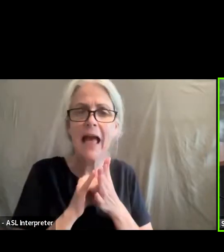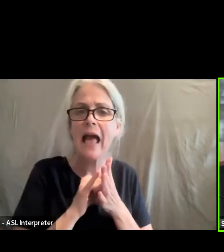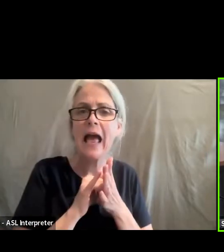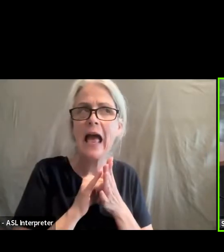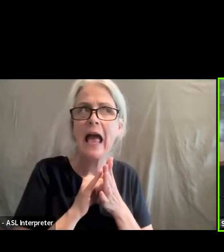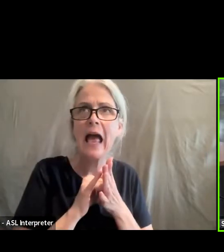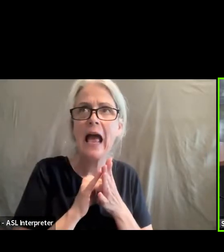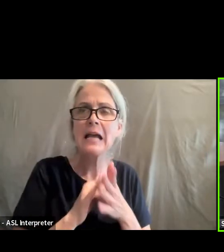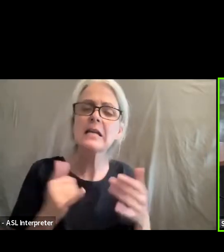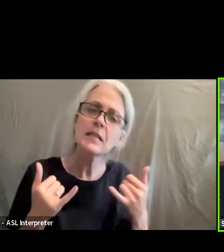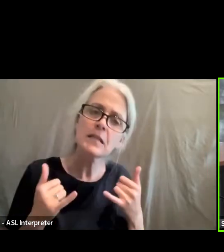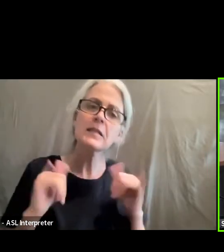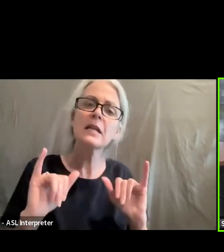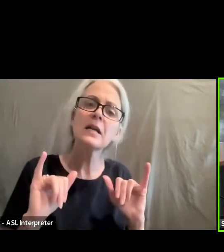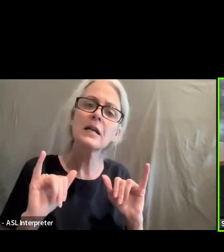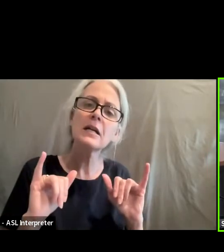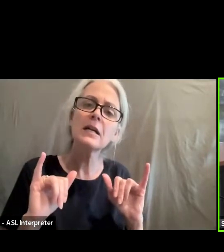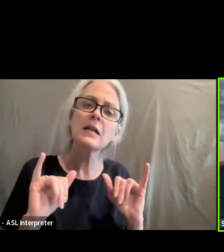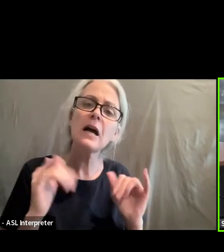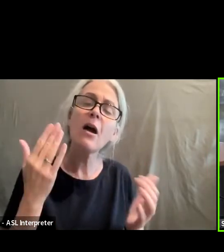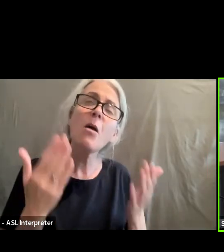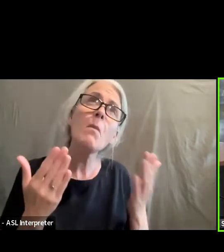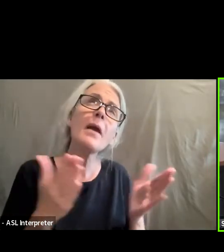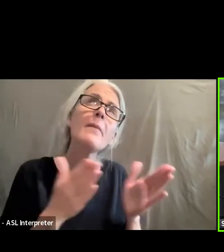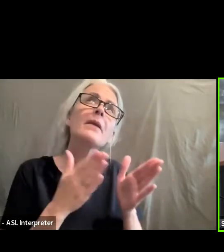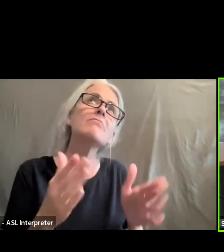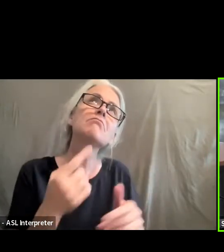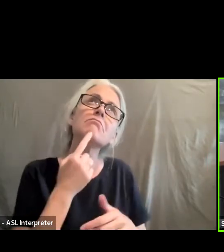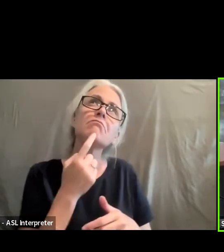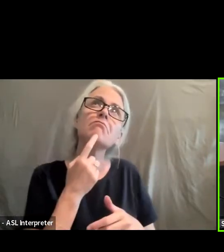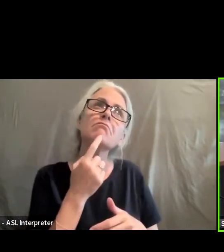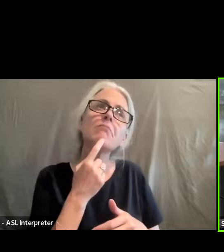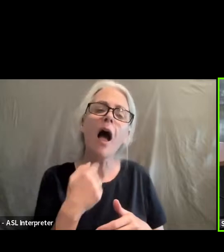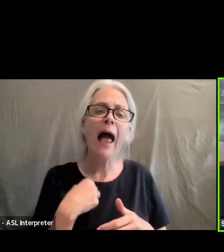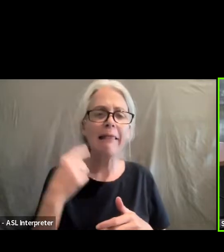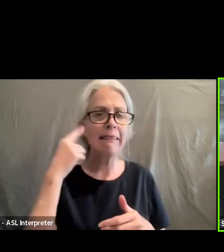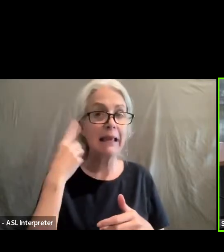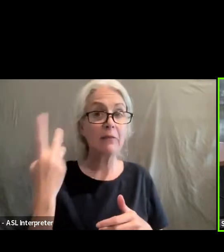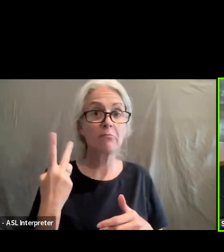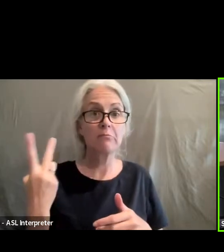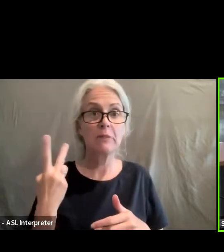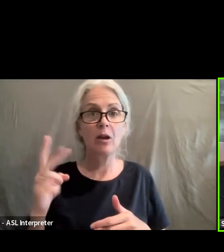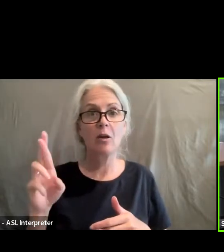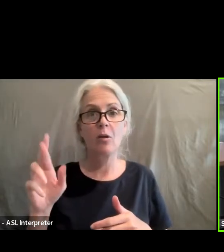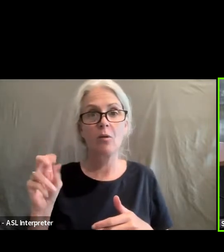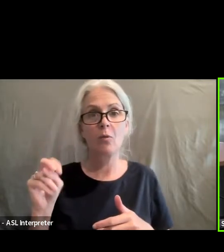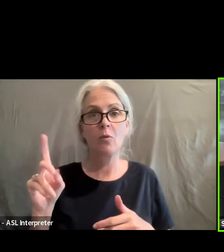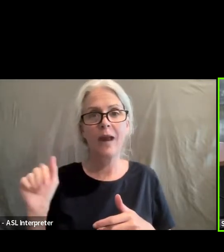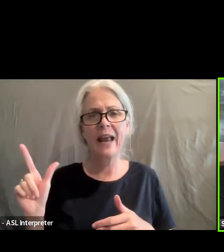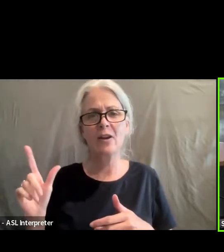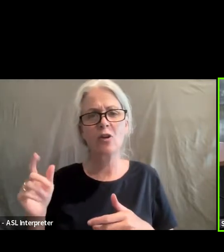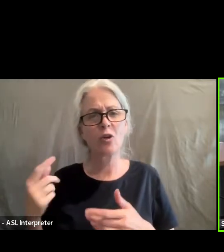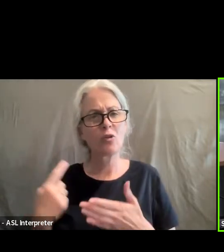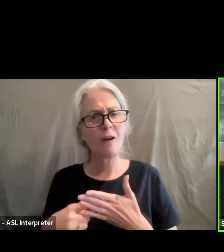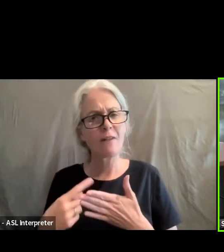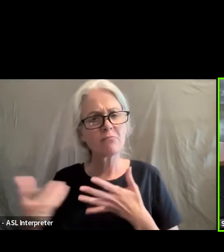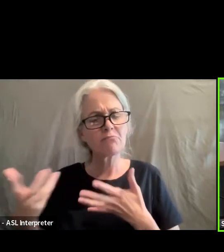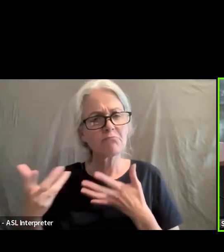is still, maybe the way to say it is, I think, Randall, we had a conversation about, was it 4